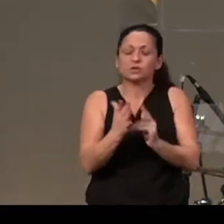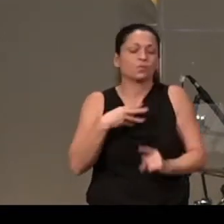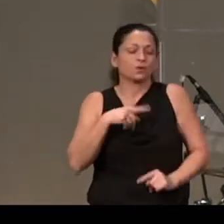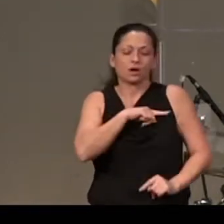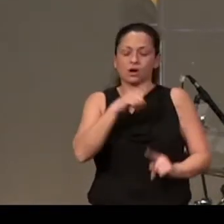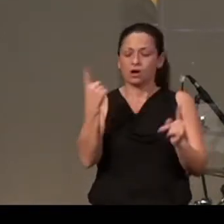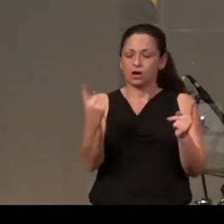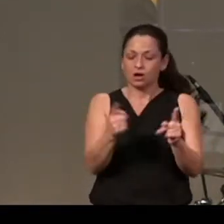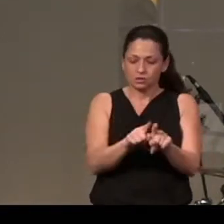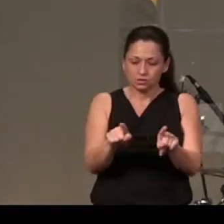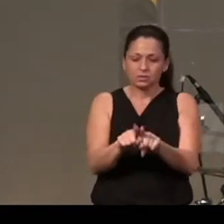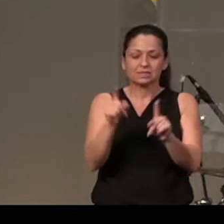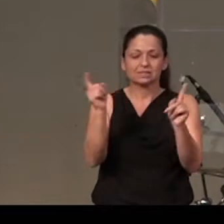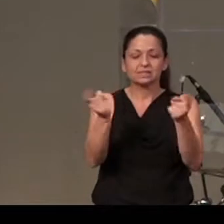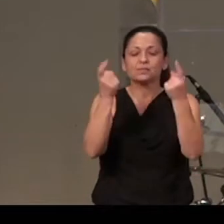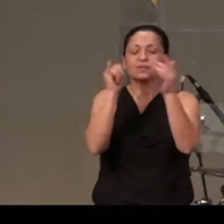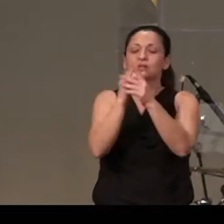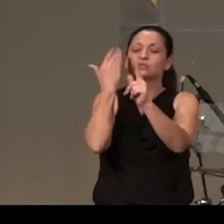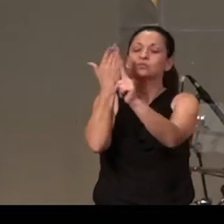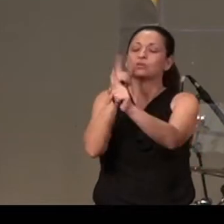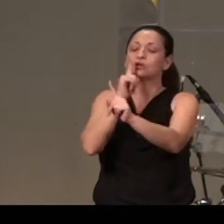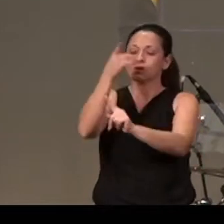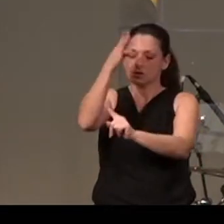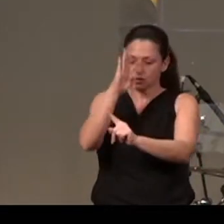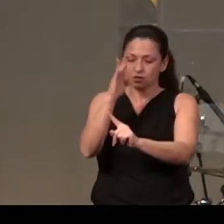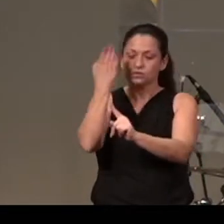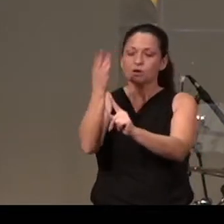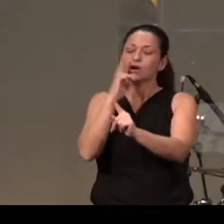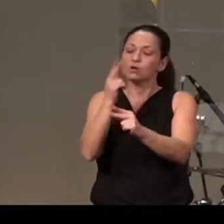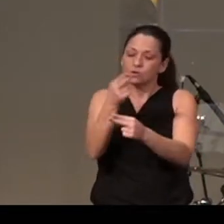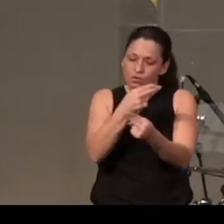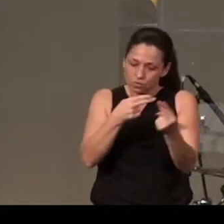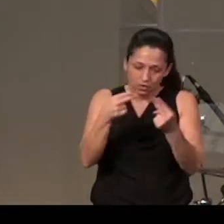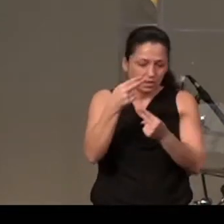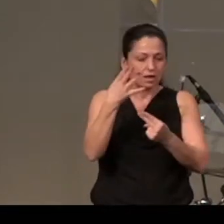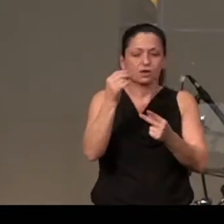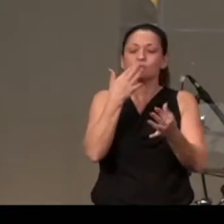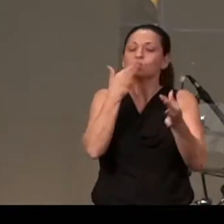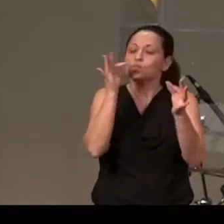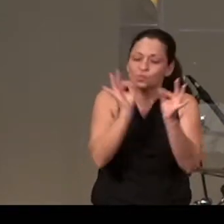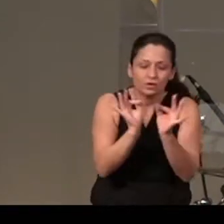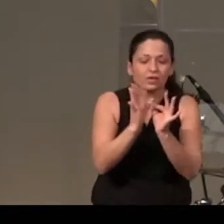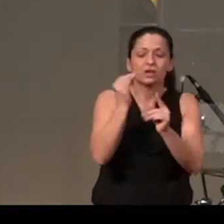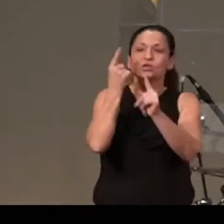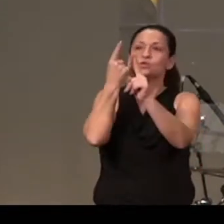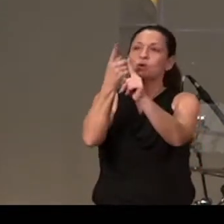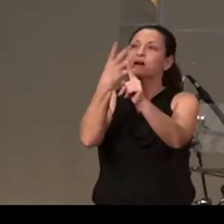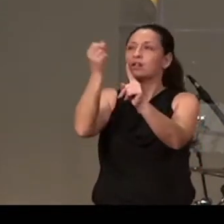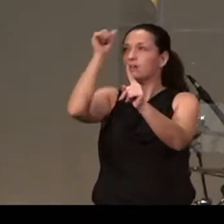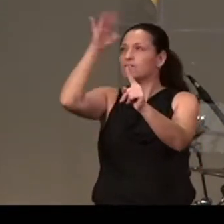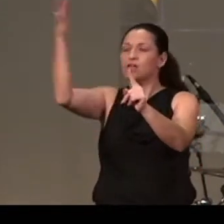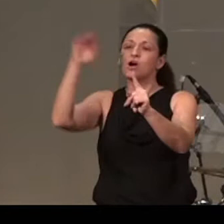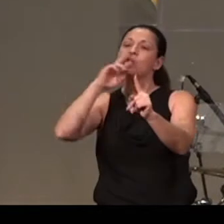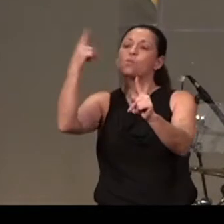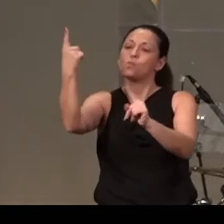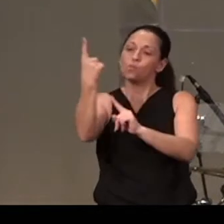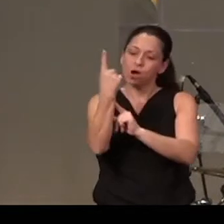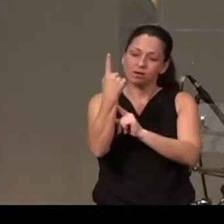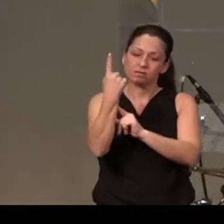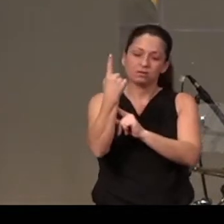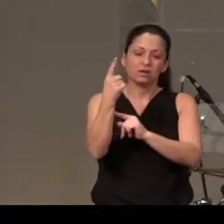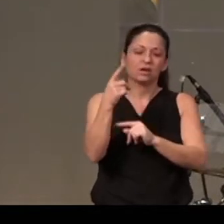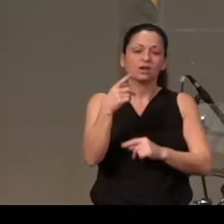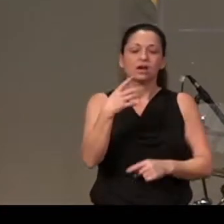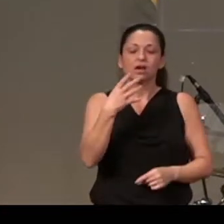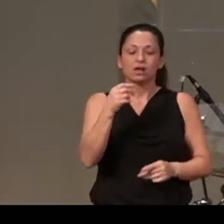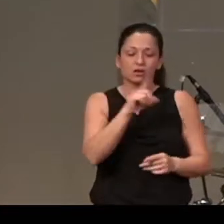that you are God, that you are holy, and you are worthy, and you and the Father are one. And Lord, I pray that as